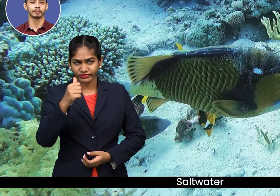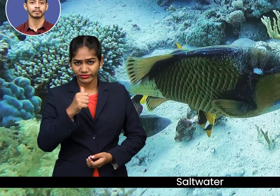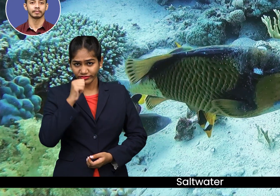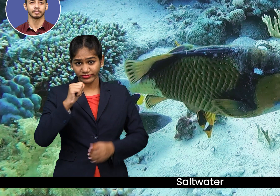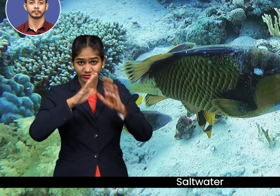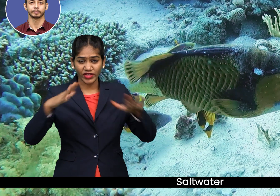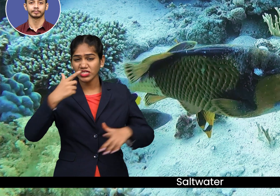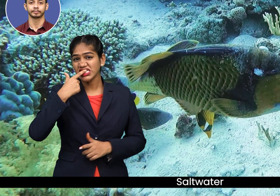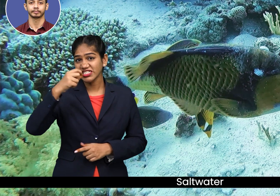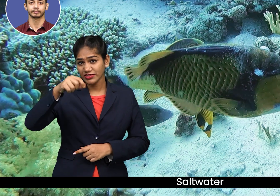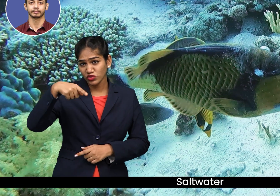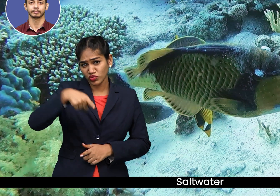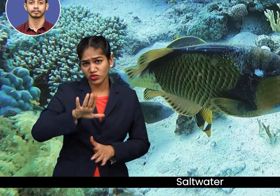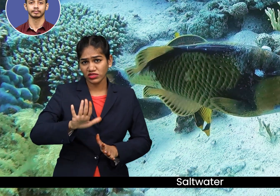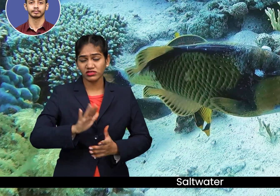water